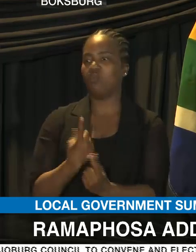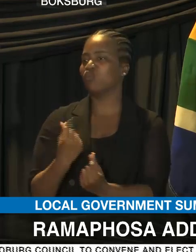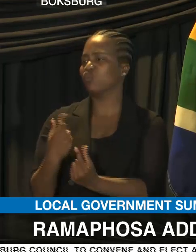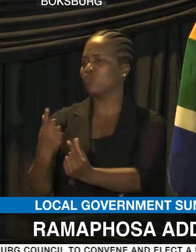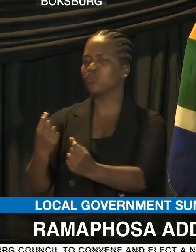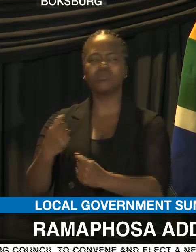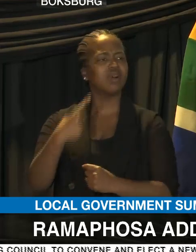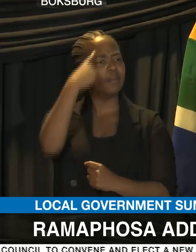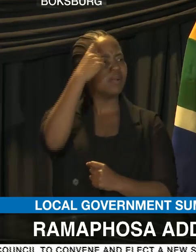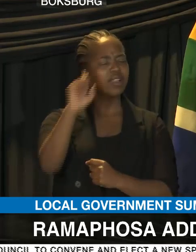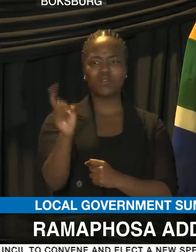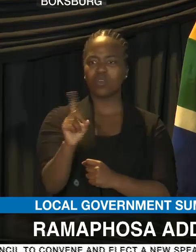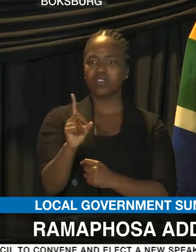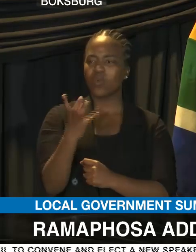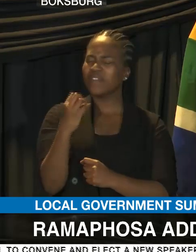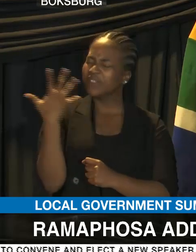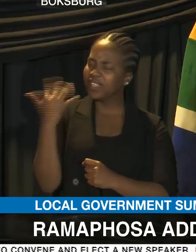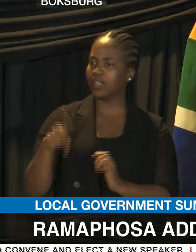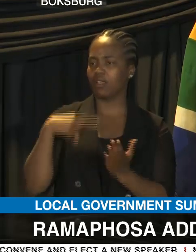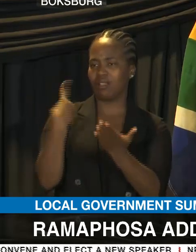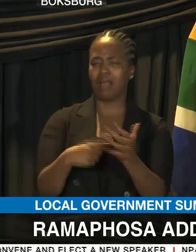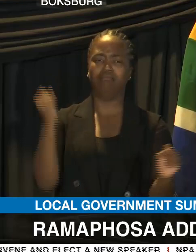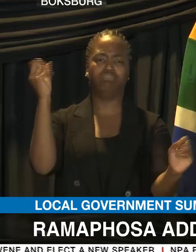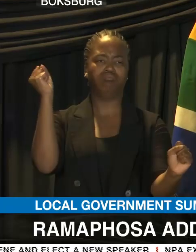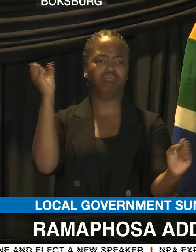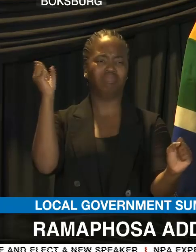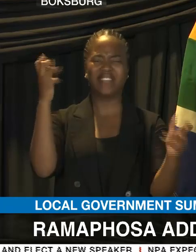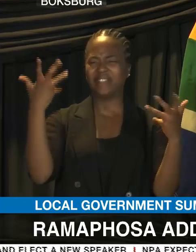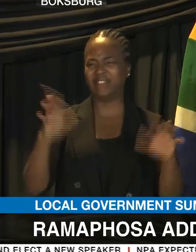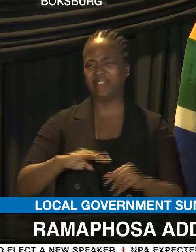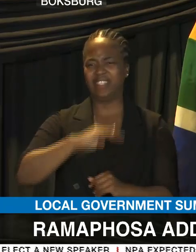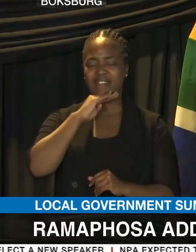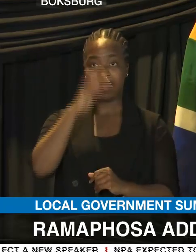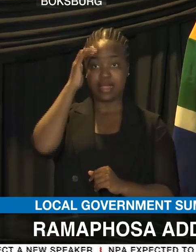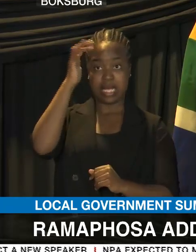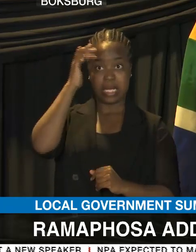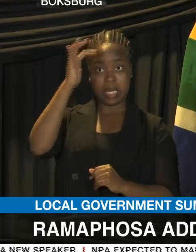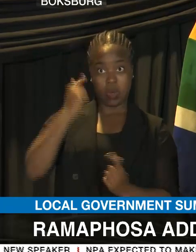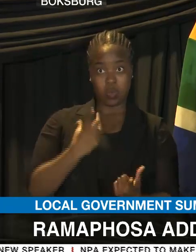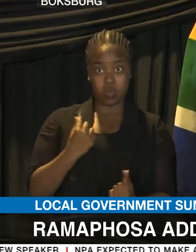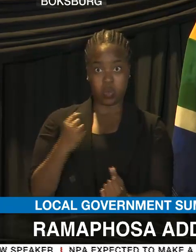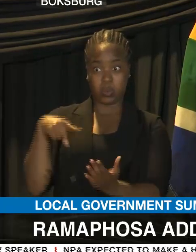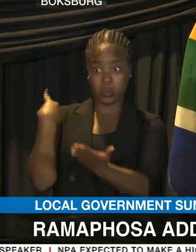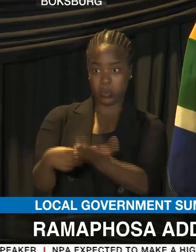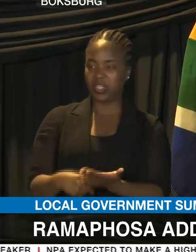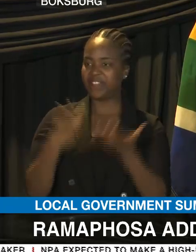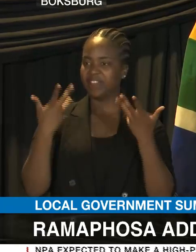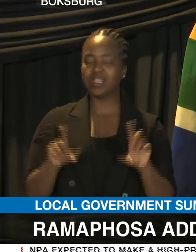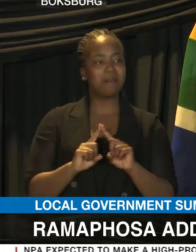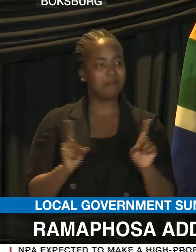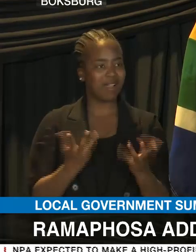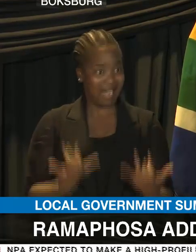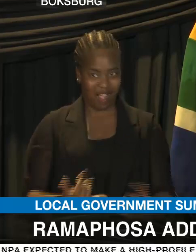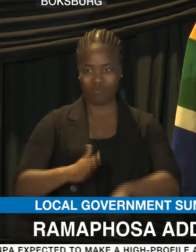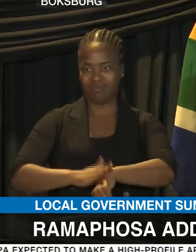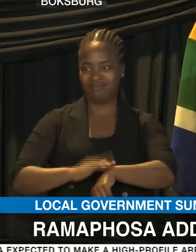I'd like to believe that we've spoken enough about the theory of the district development model.